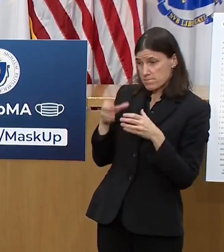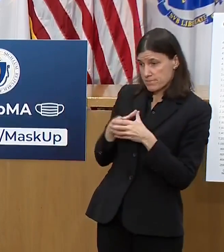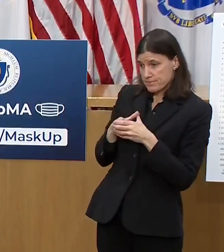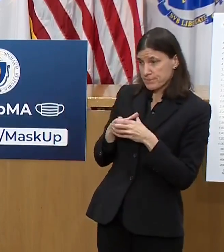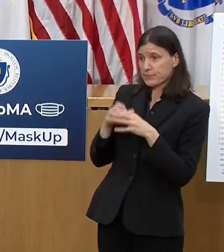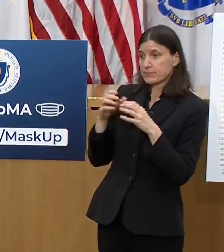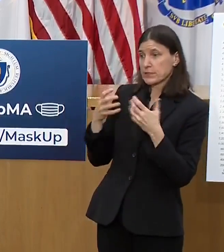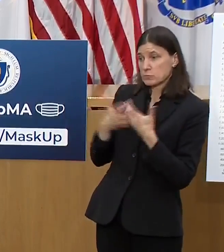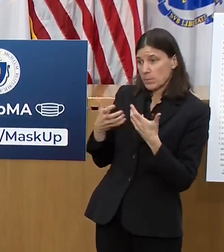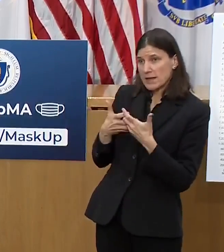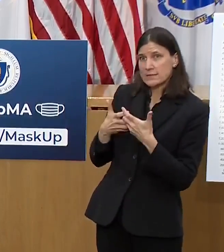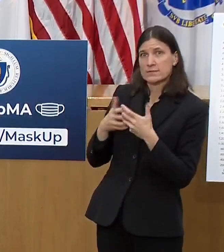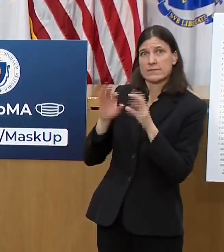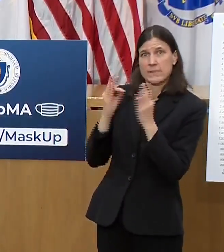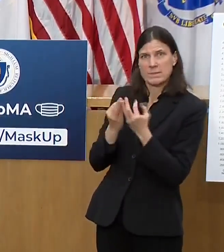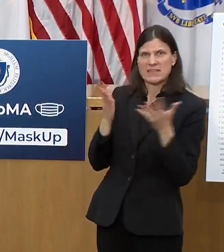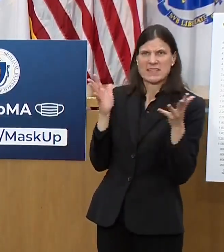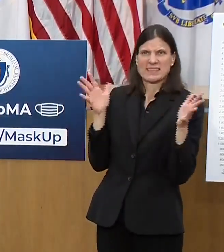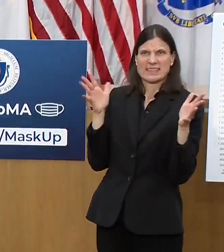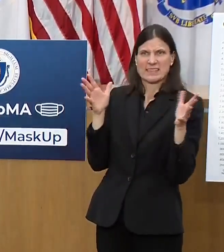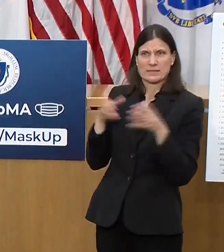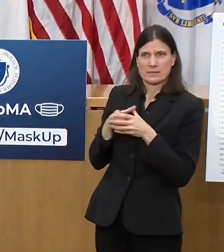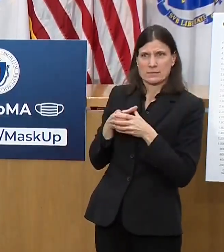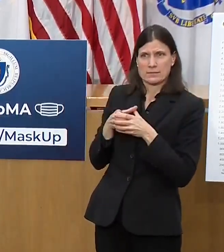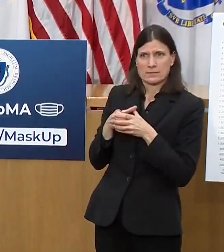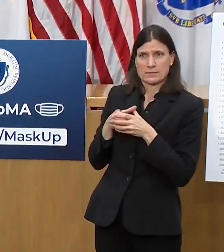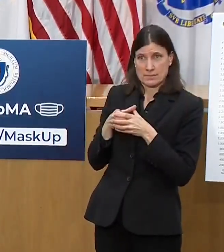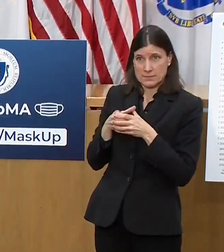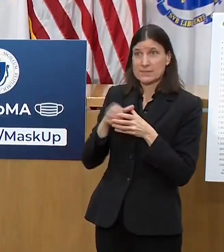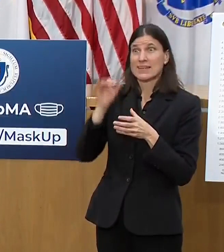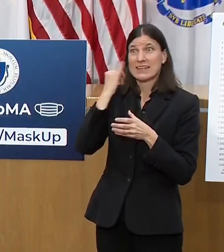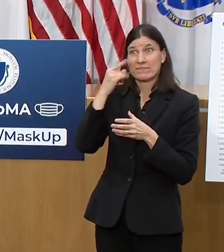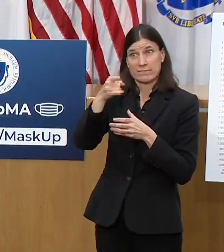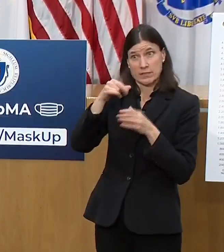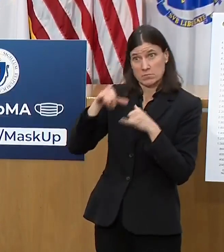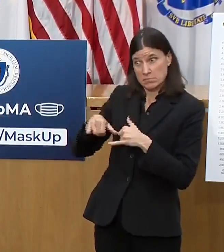things, that certainly can help reduce the stress on the healthcare system.